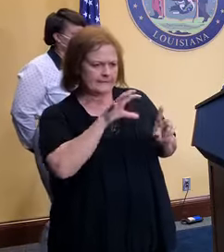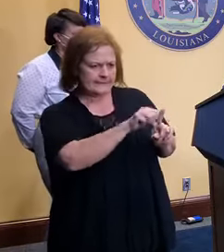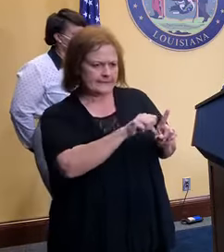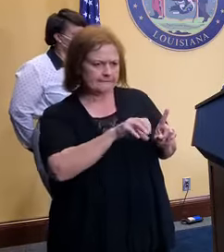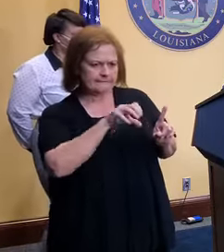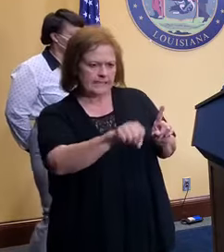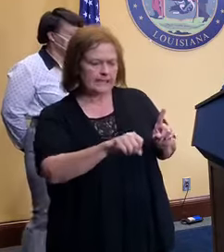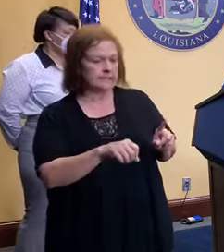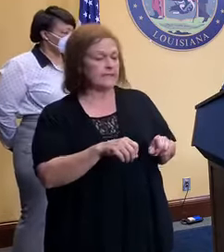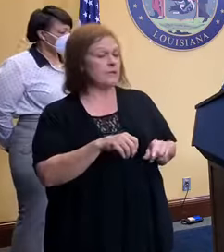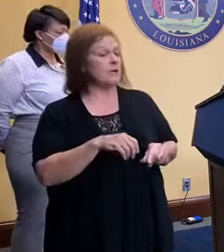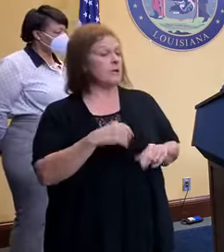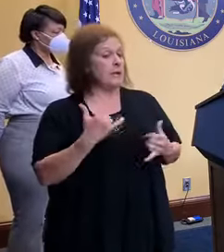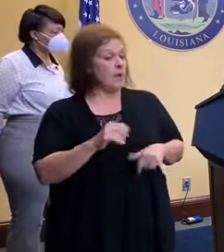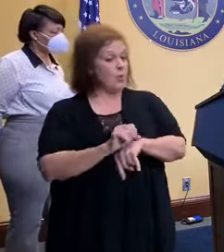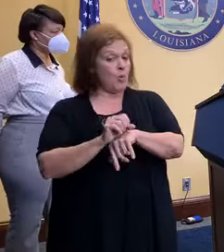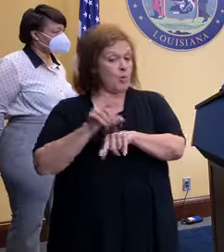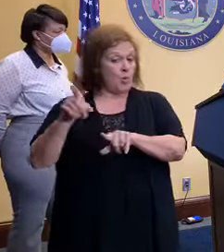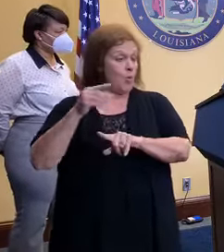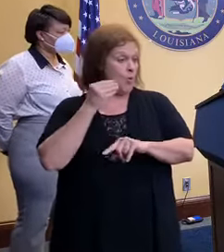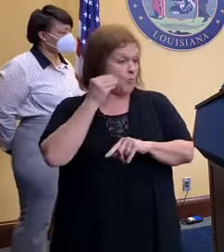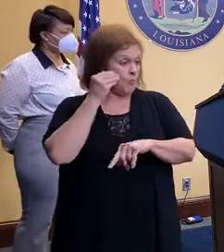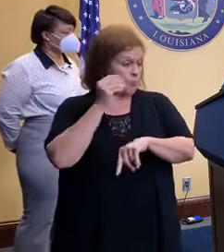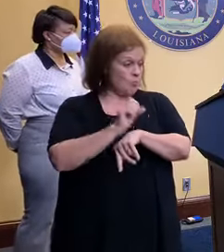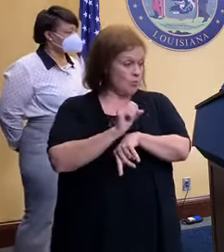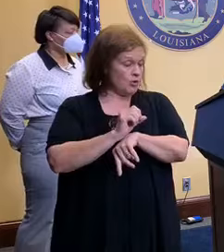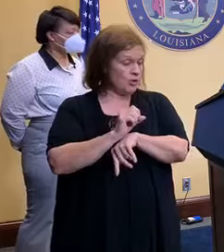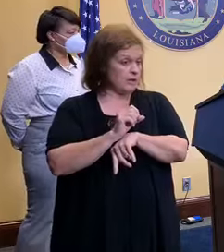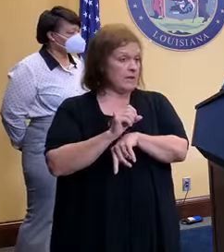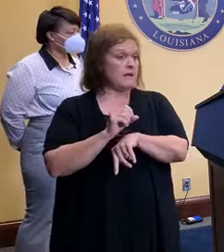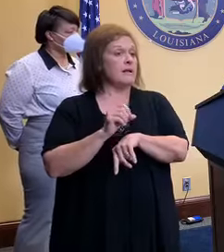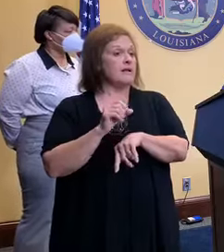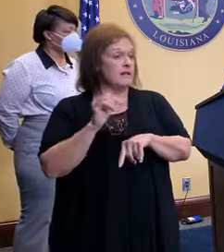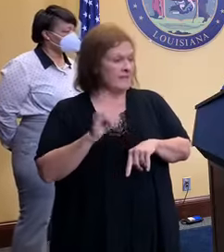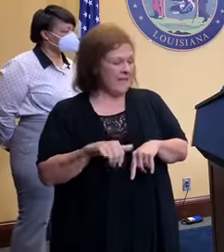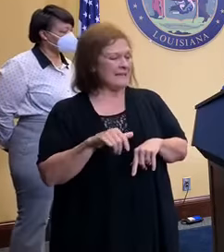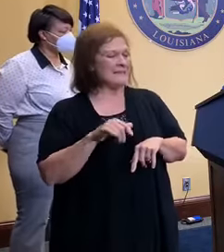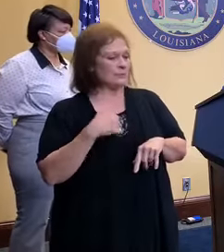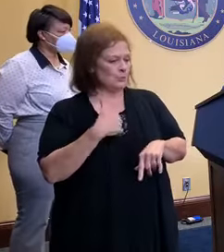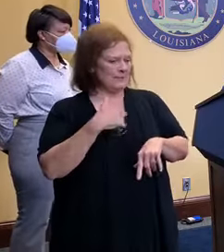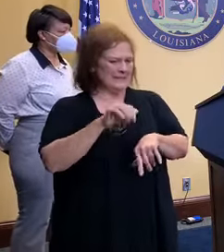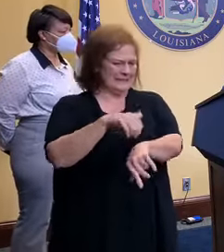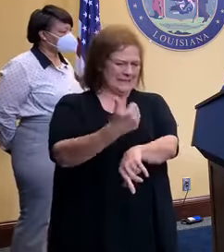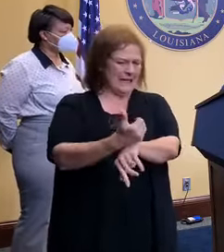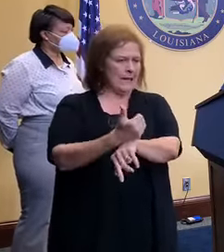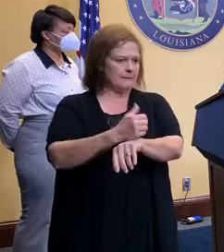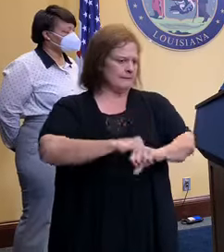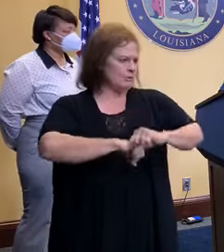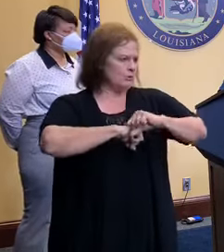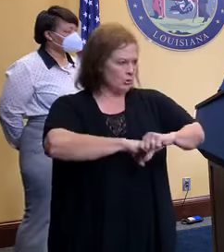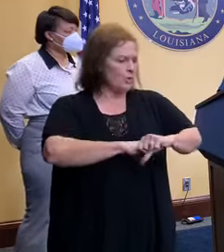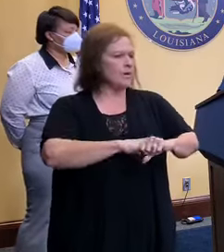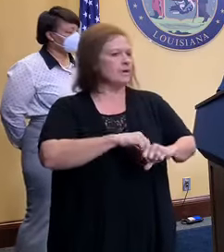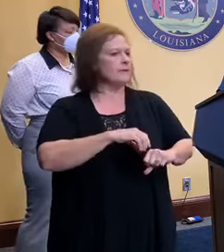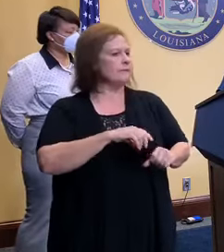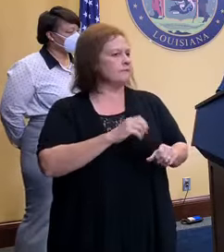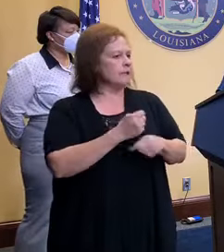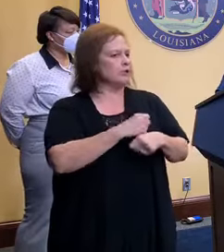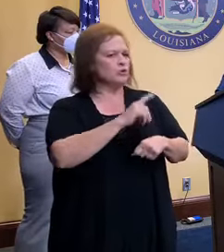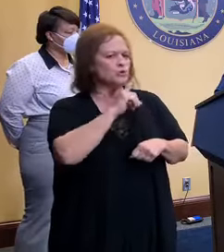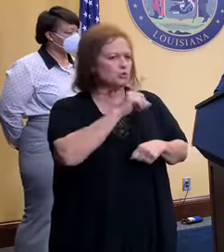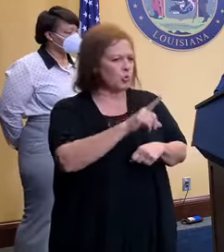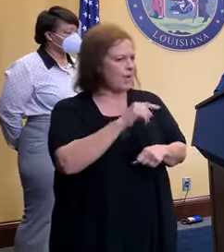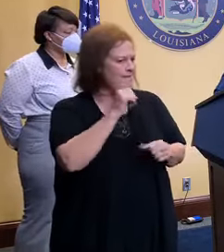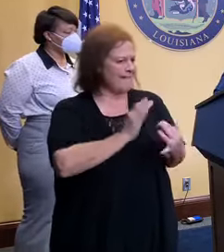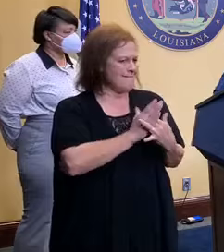regards working remotely, when we sent our employees home, these were the security tools that they had with them. The great thing is